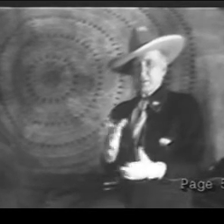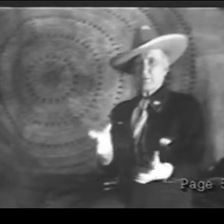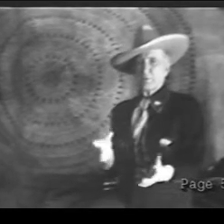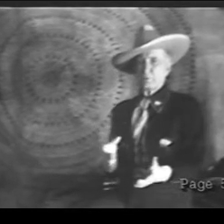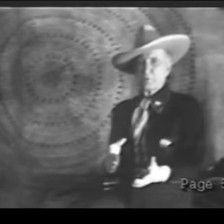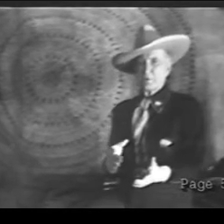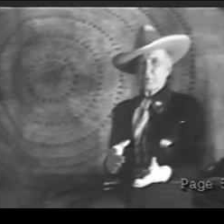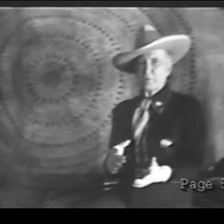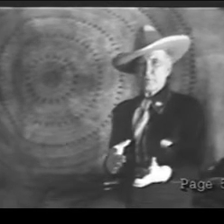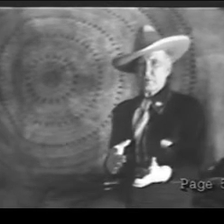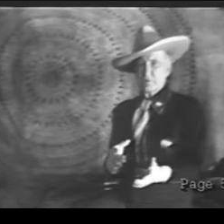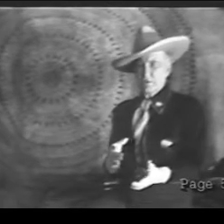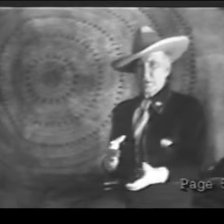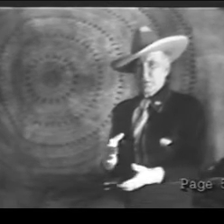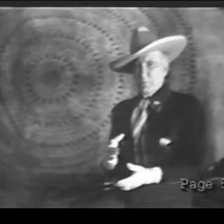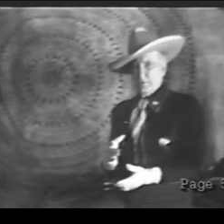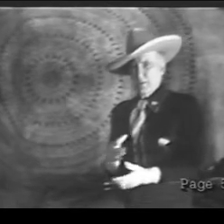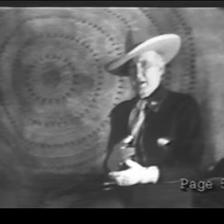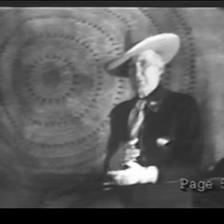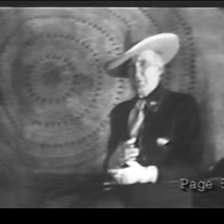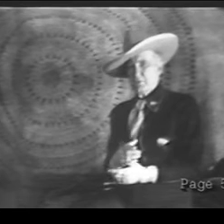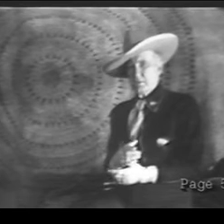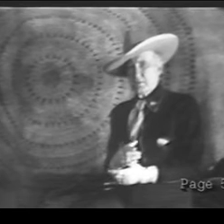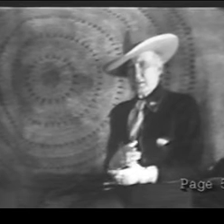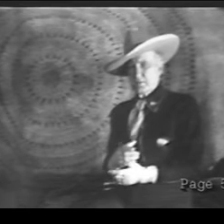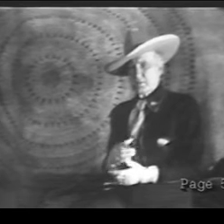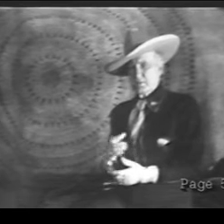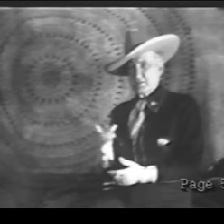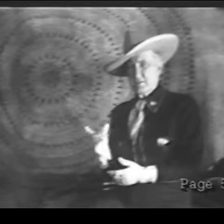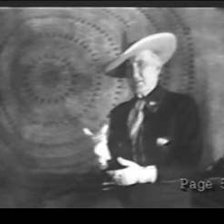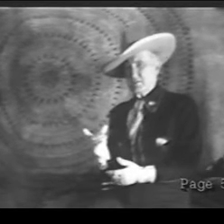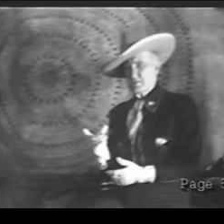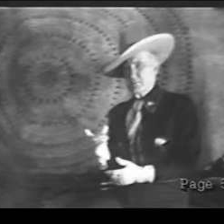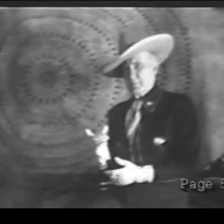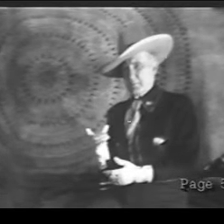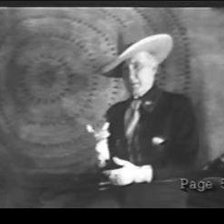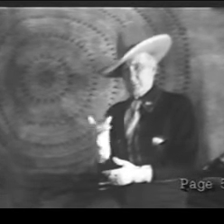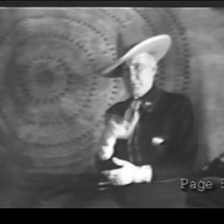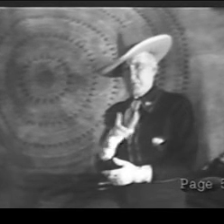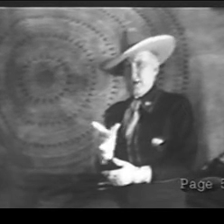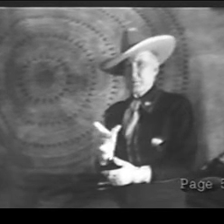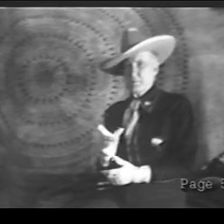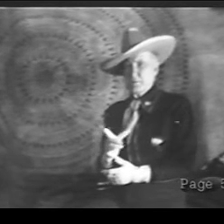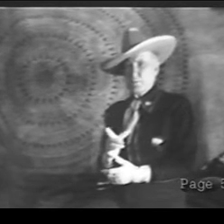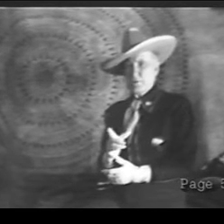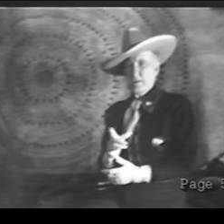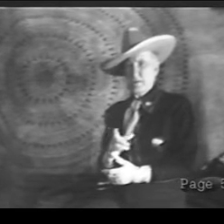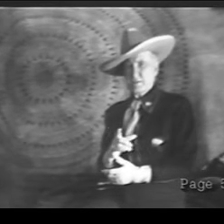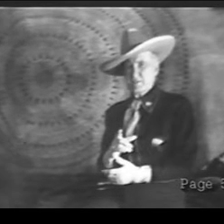they give their own particular version, but the way I've always figured it out is this, that the Indians, the different tribes, wear their hair